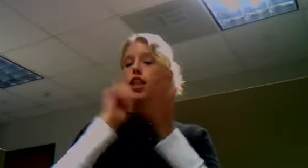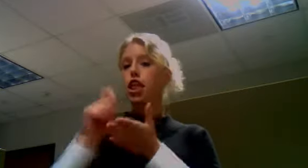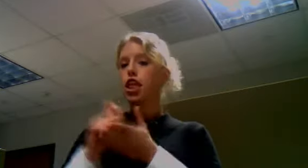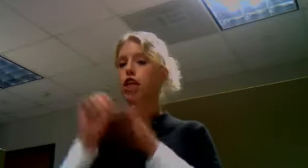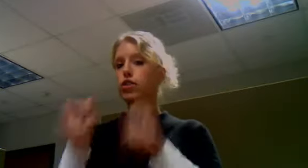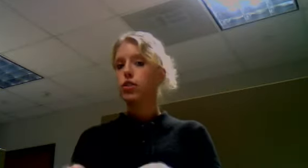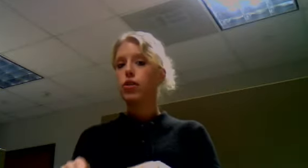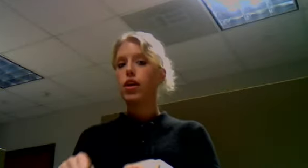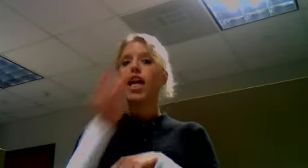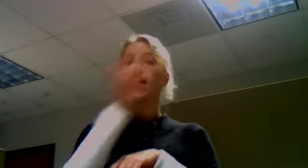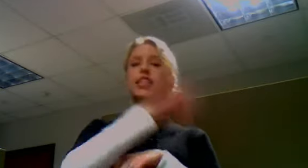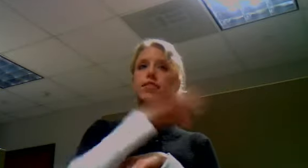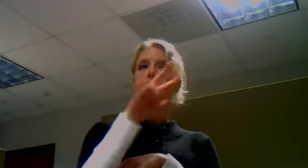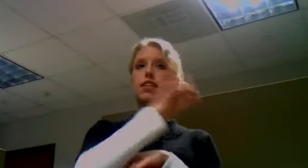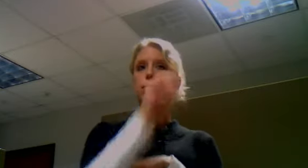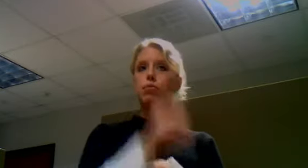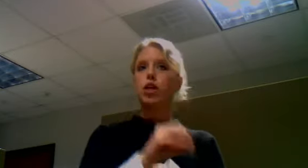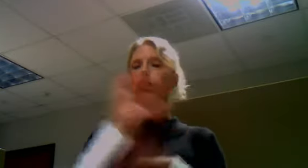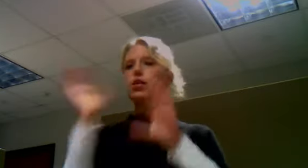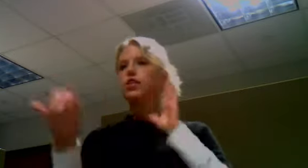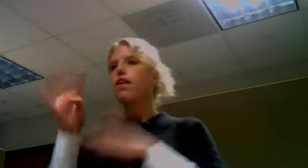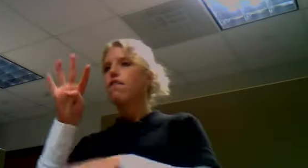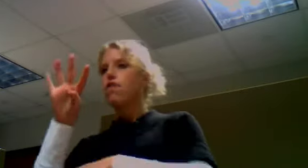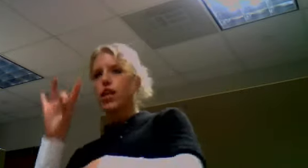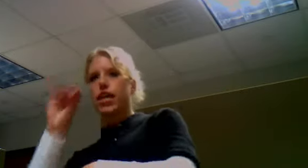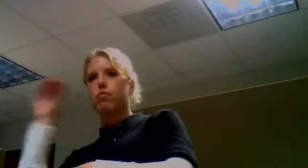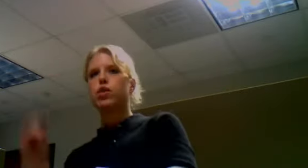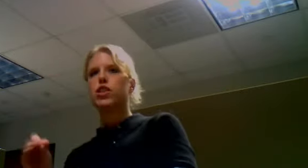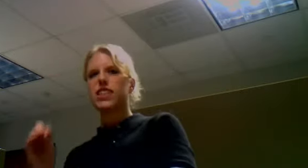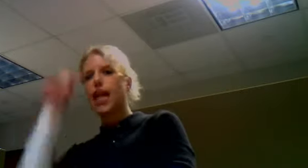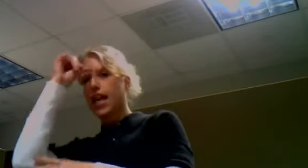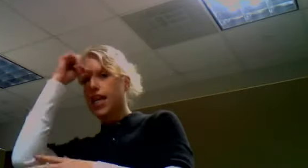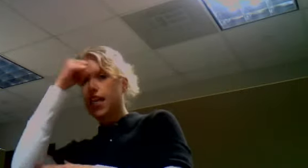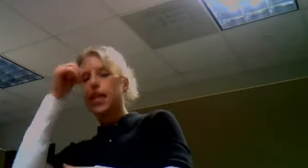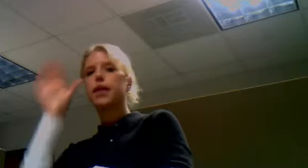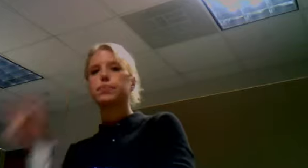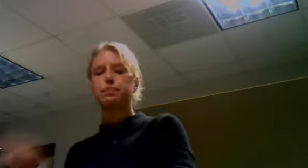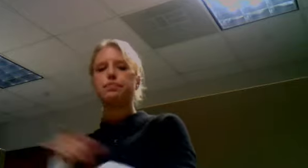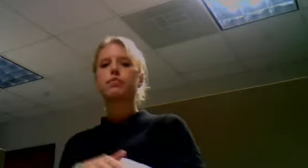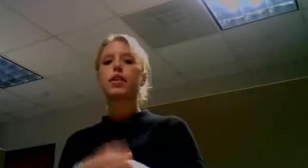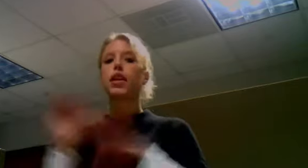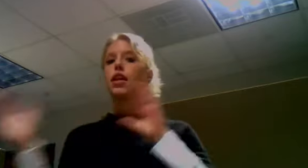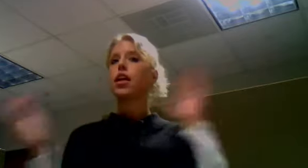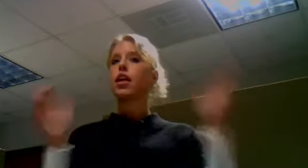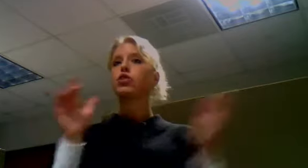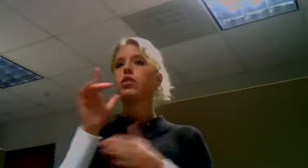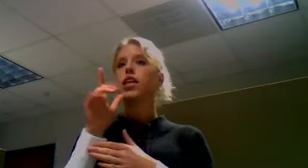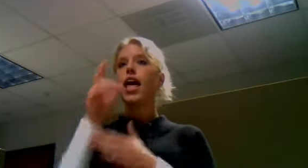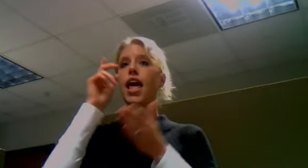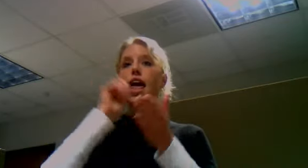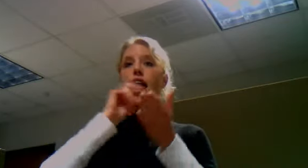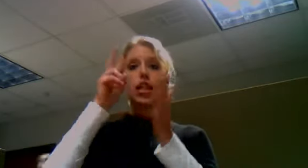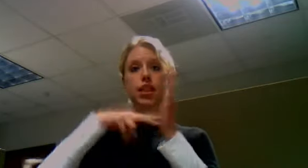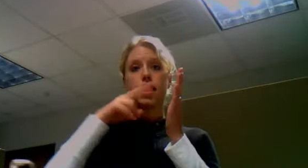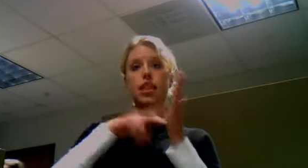as compared with 48% in India. The contrast in literacy rate is especially sharp